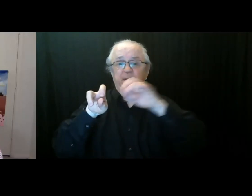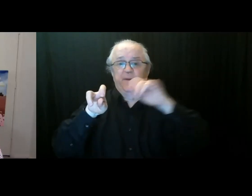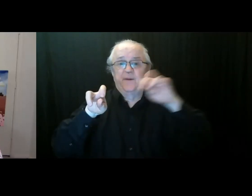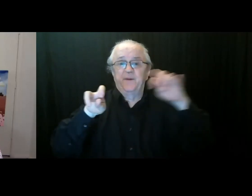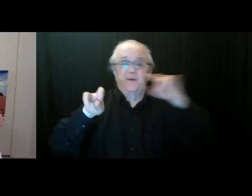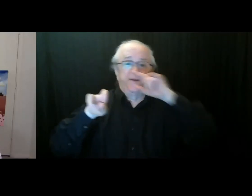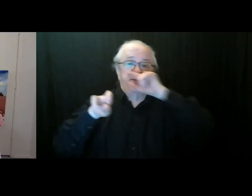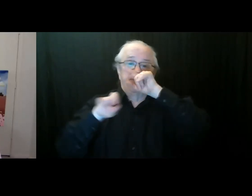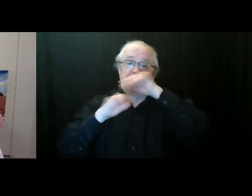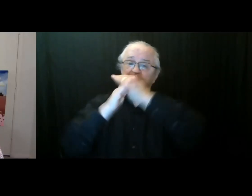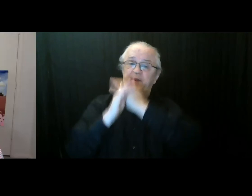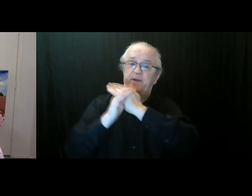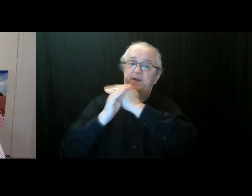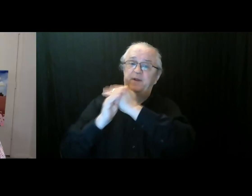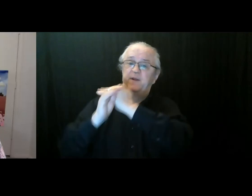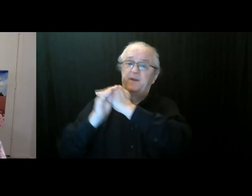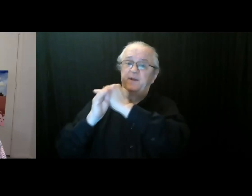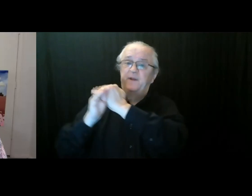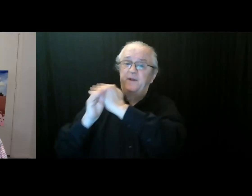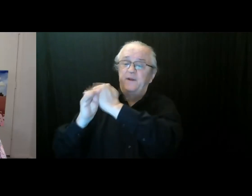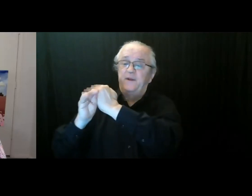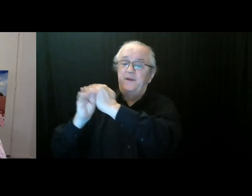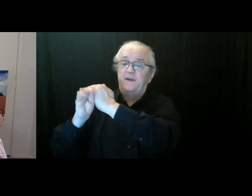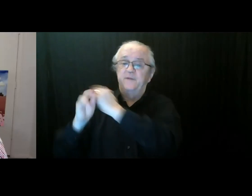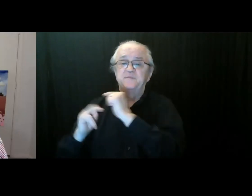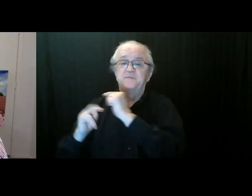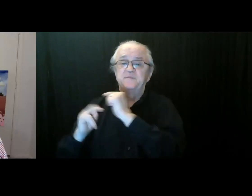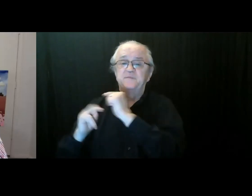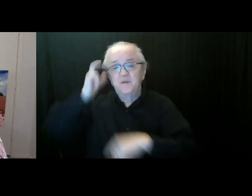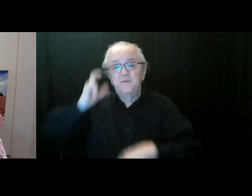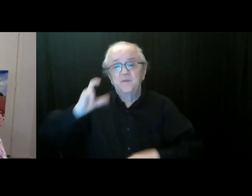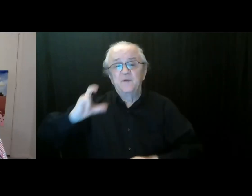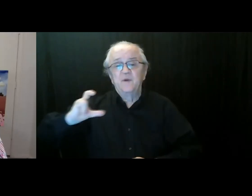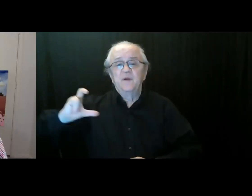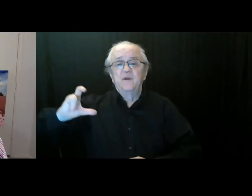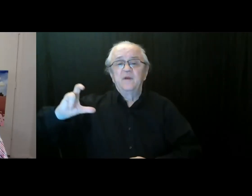Raybob to rendezvous with an early rising moon.